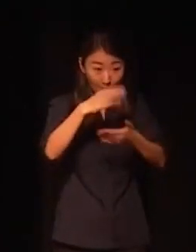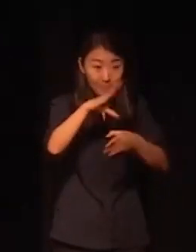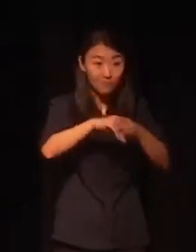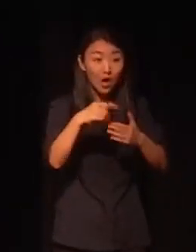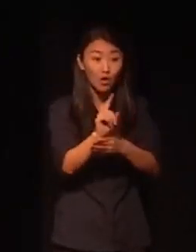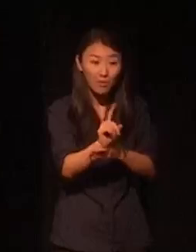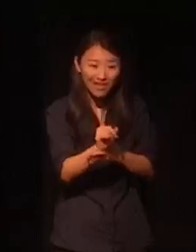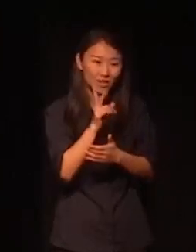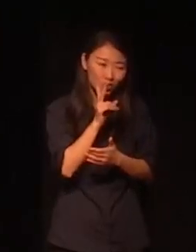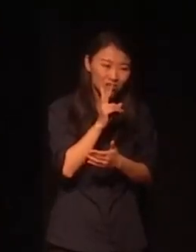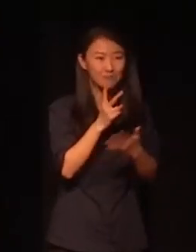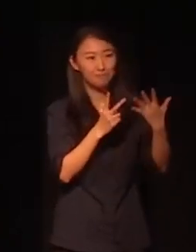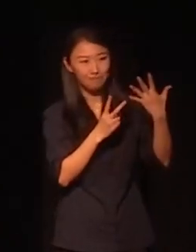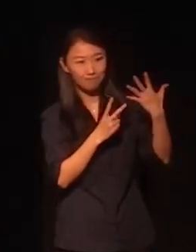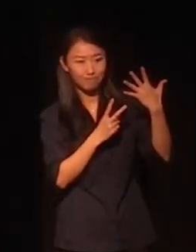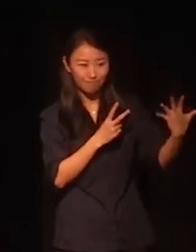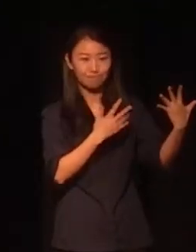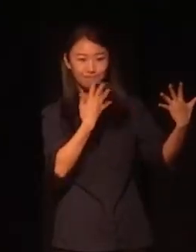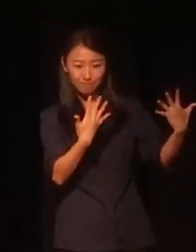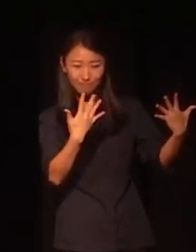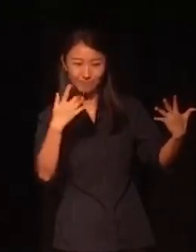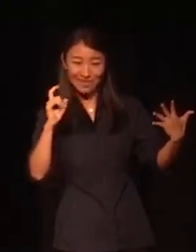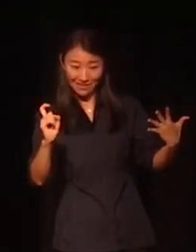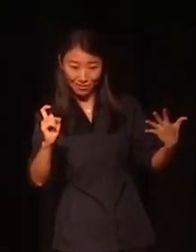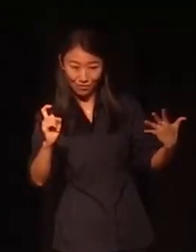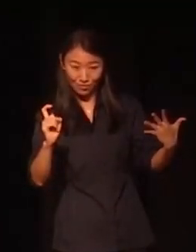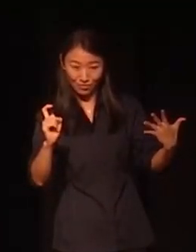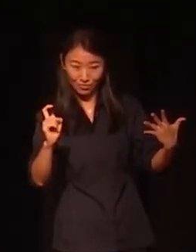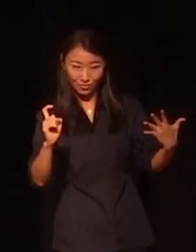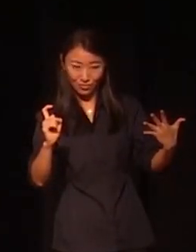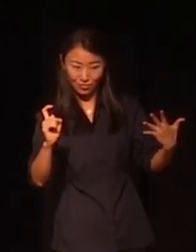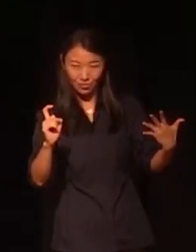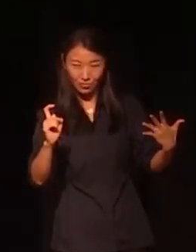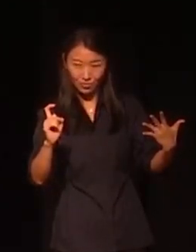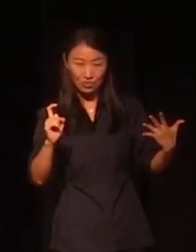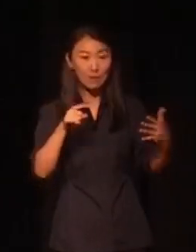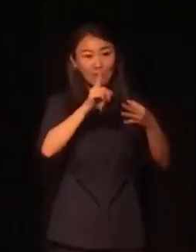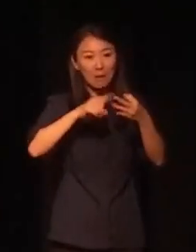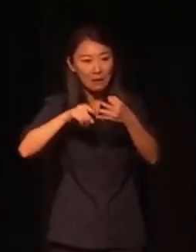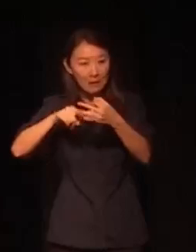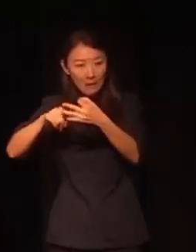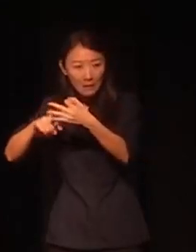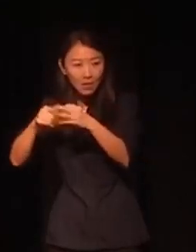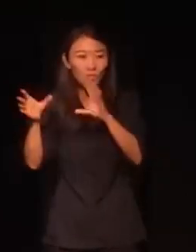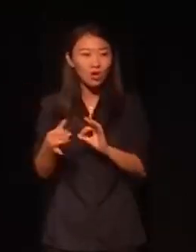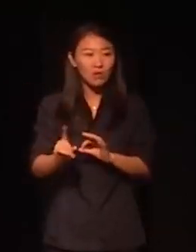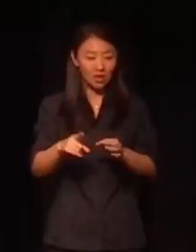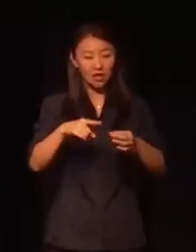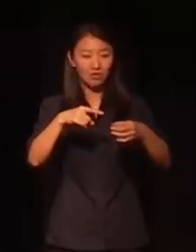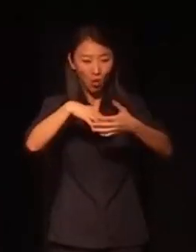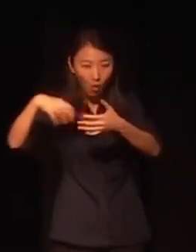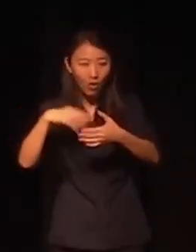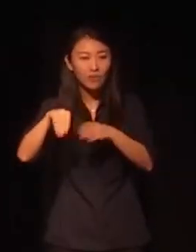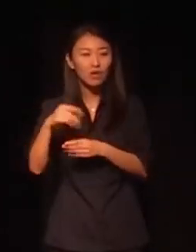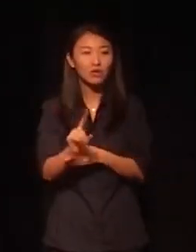with 559, that's it, 559 dishes names that have to do with components.